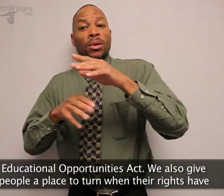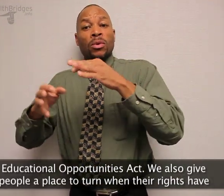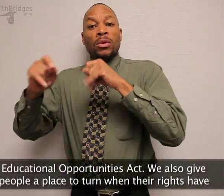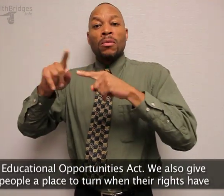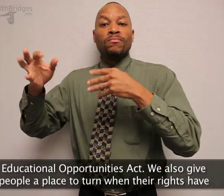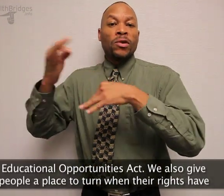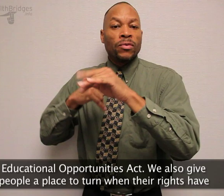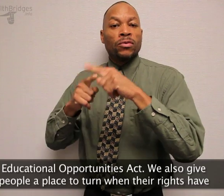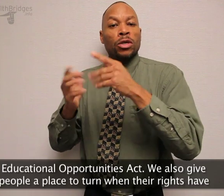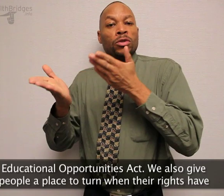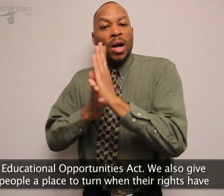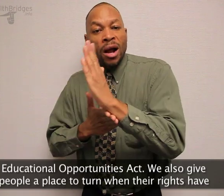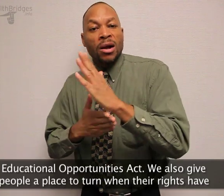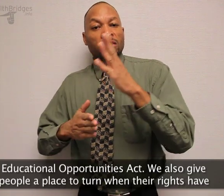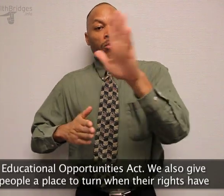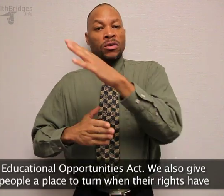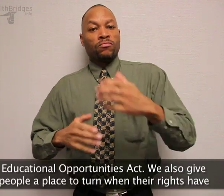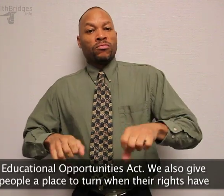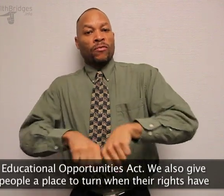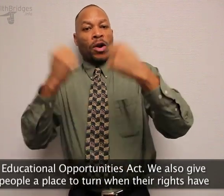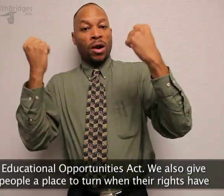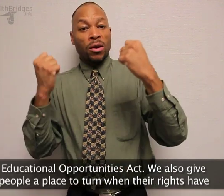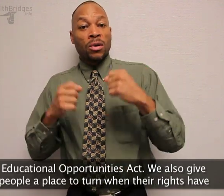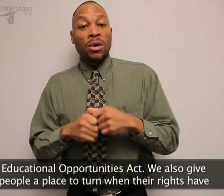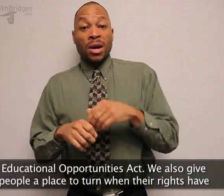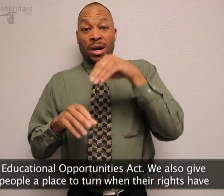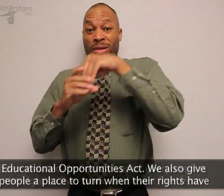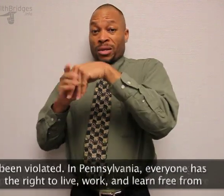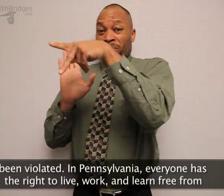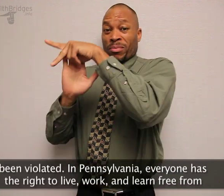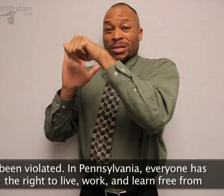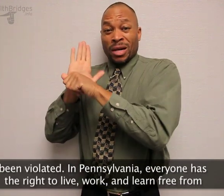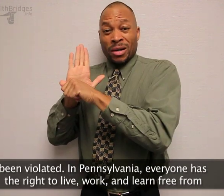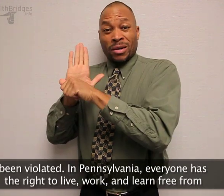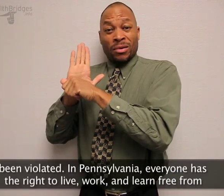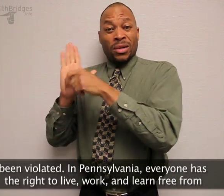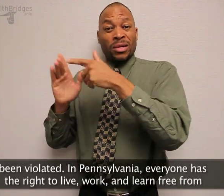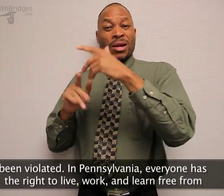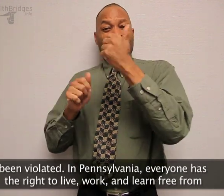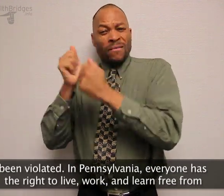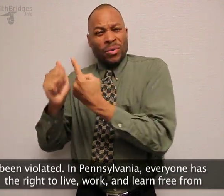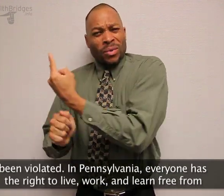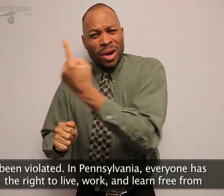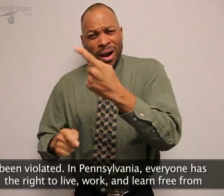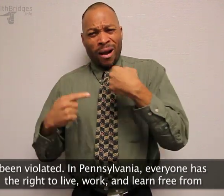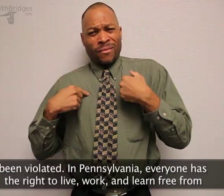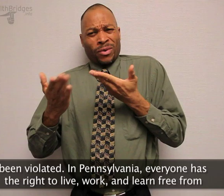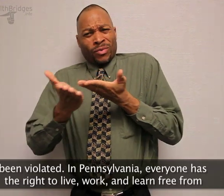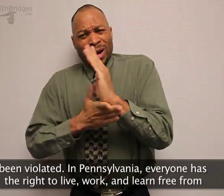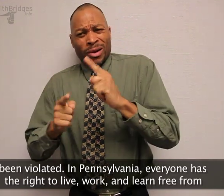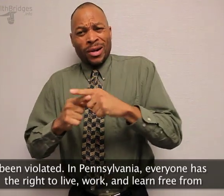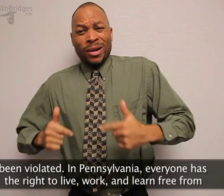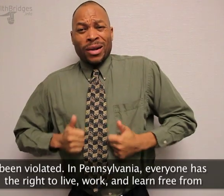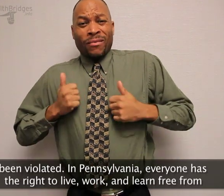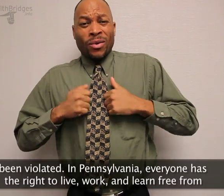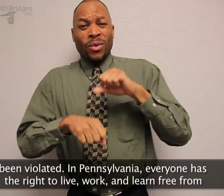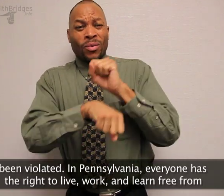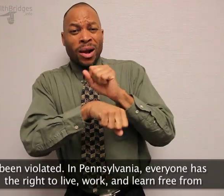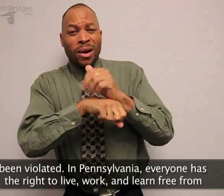We also give people a place to turn when their rights have been violated. In Pennsylvania, everyone has a right to